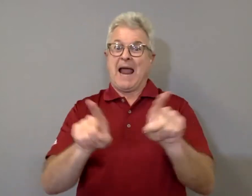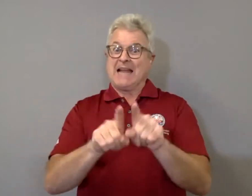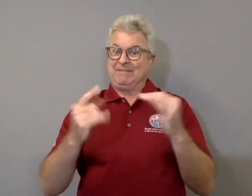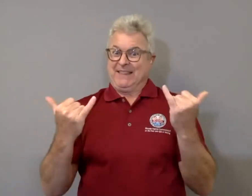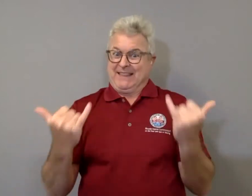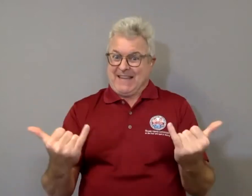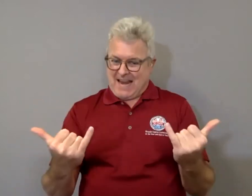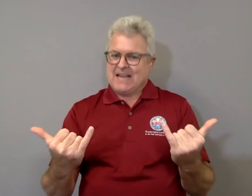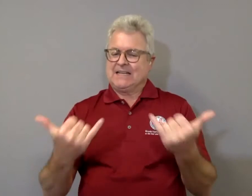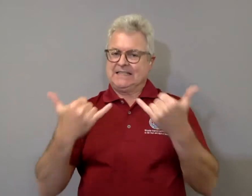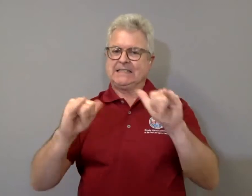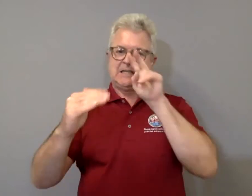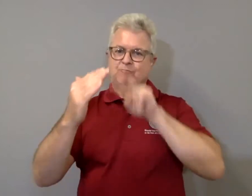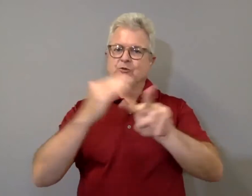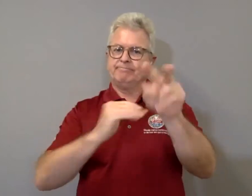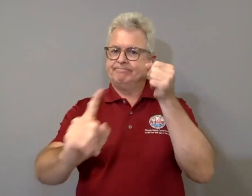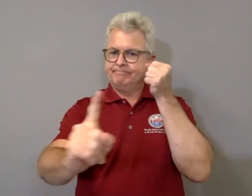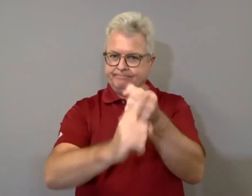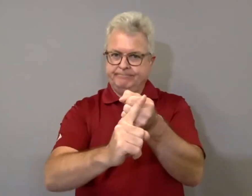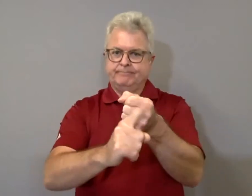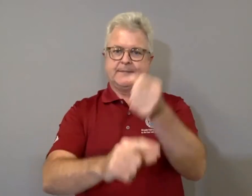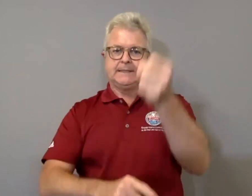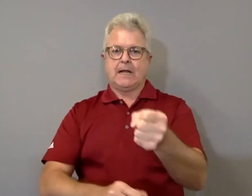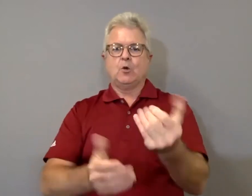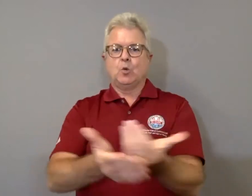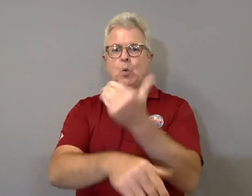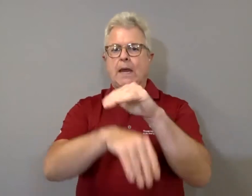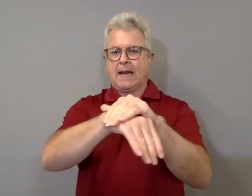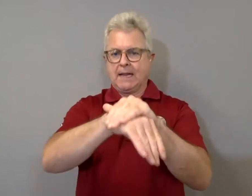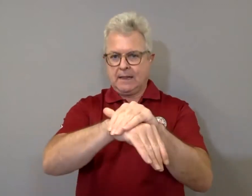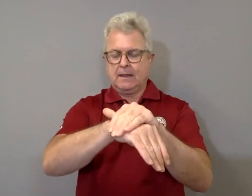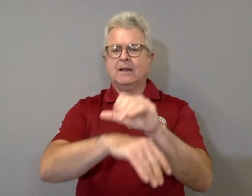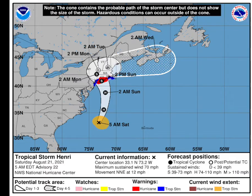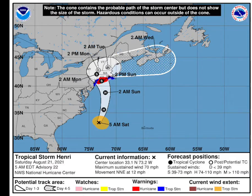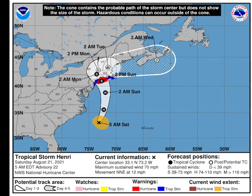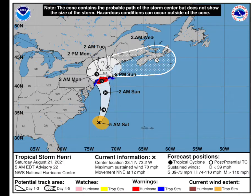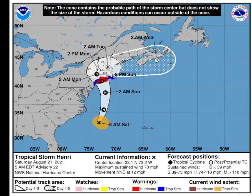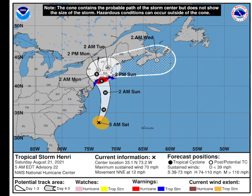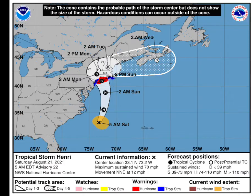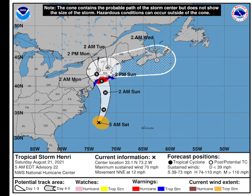west. But as of right now, it seems that it will land in